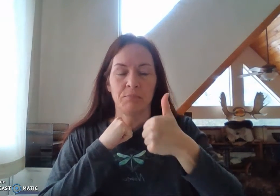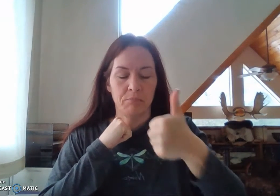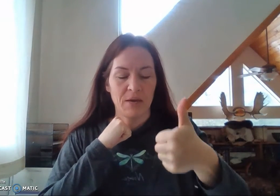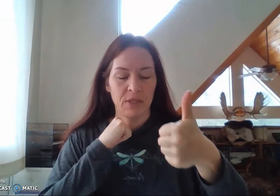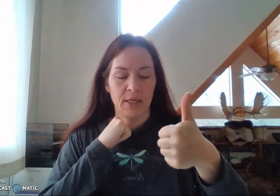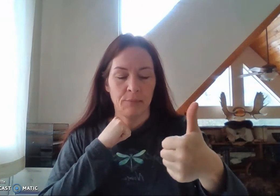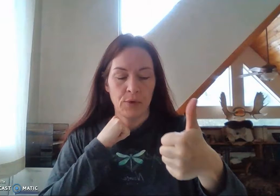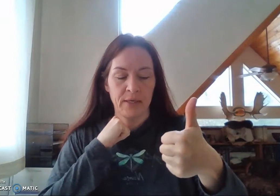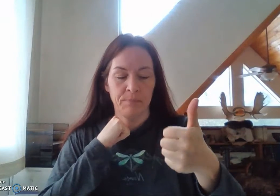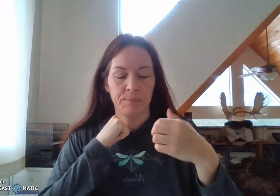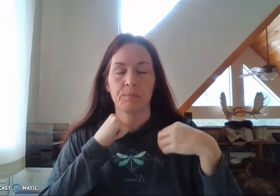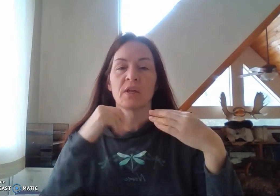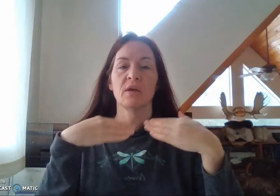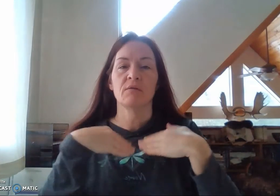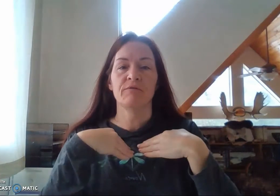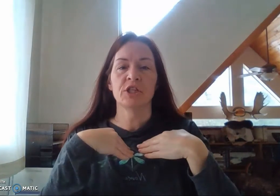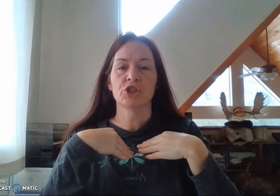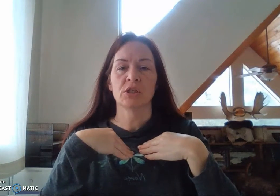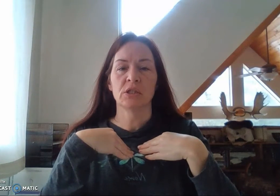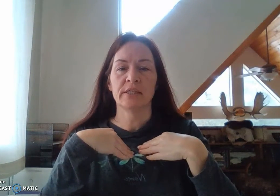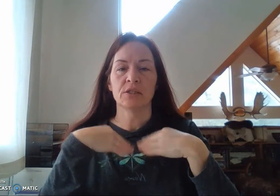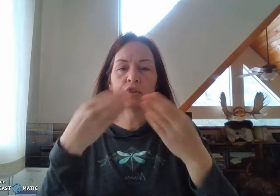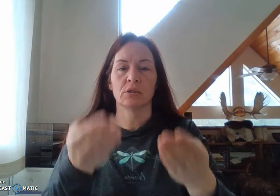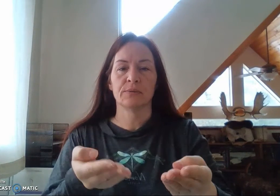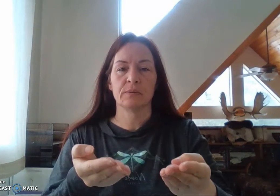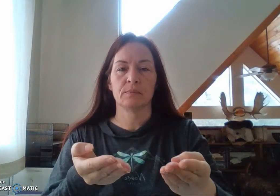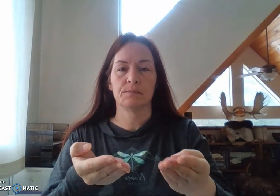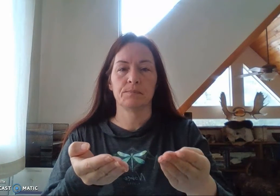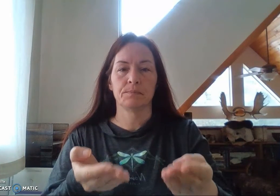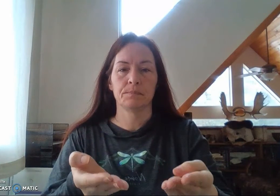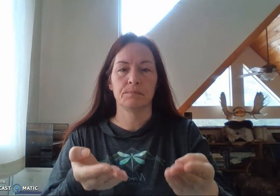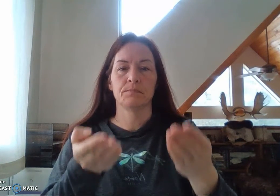Yep, map and nap rhyme. Fish, dish.